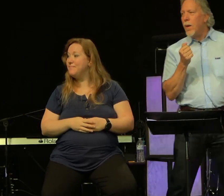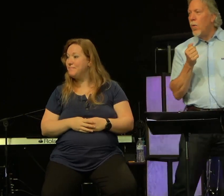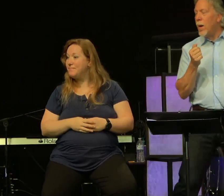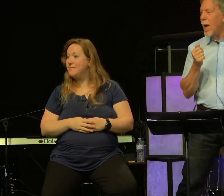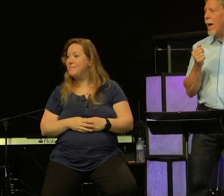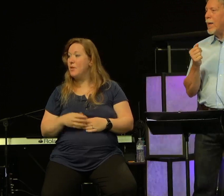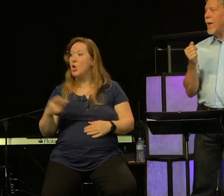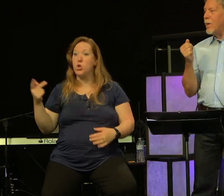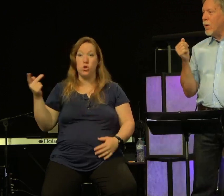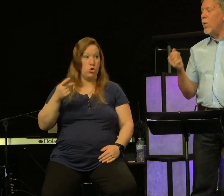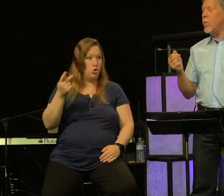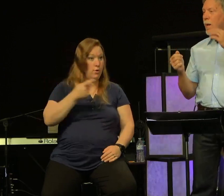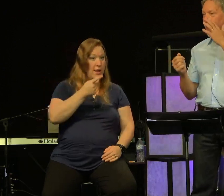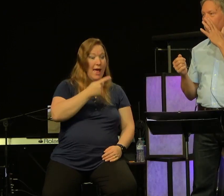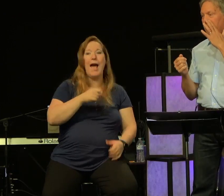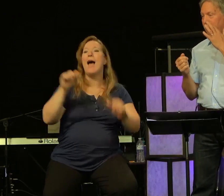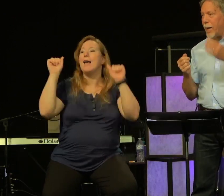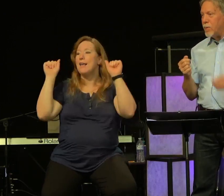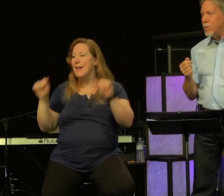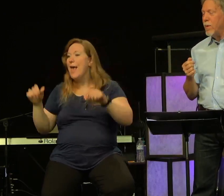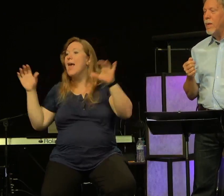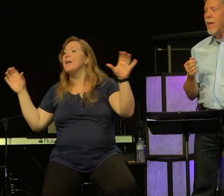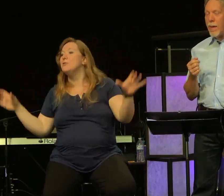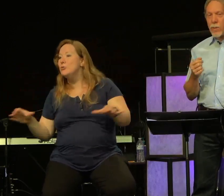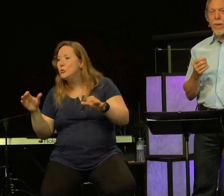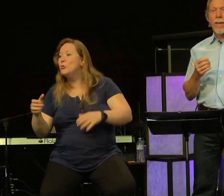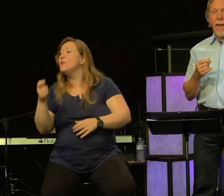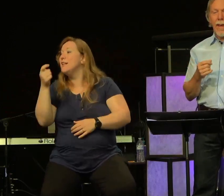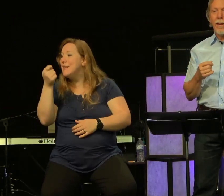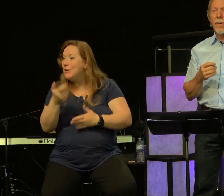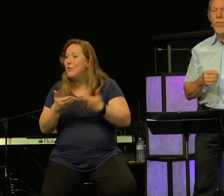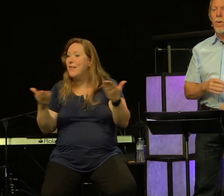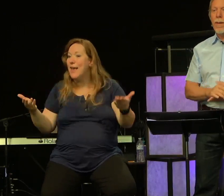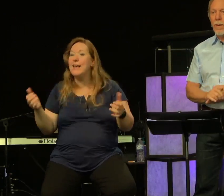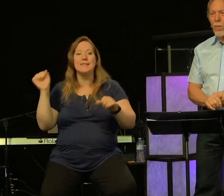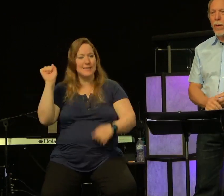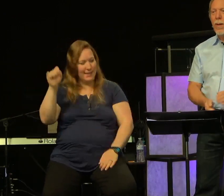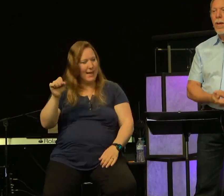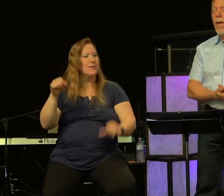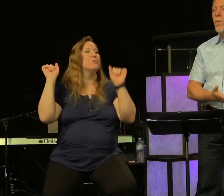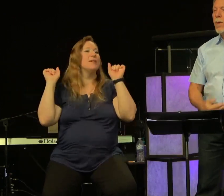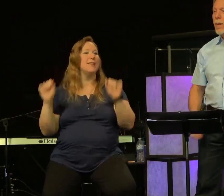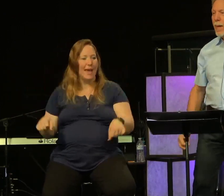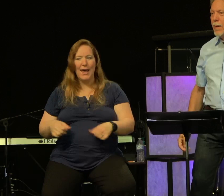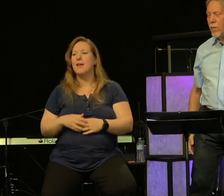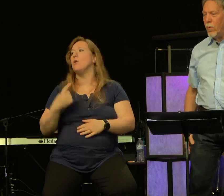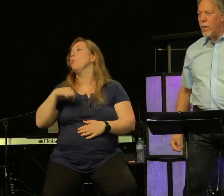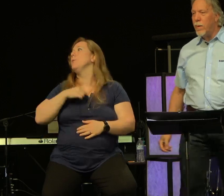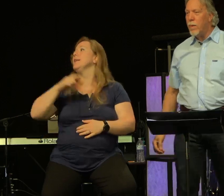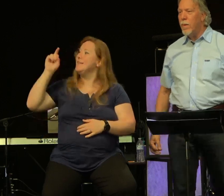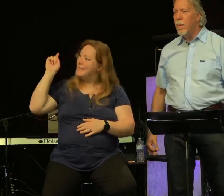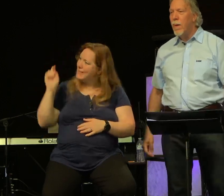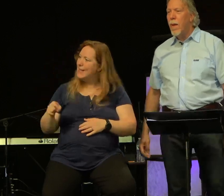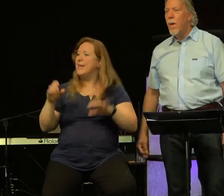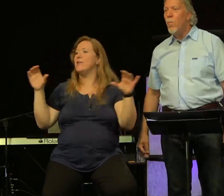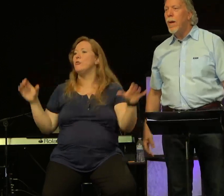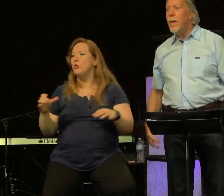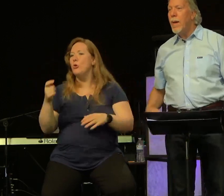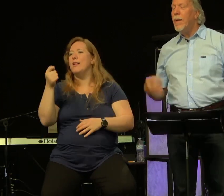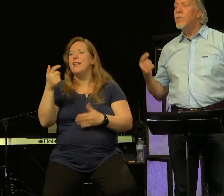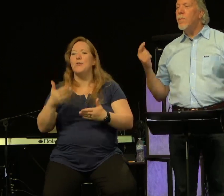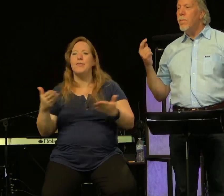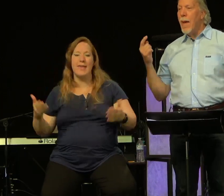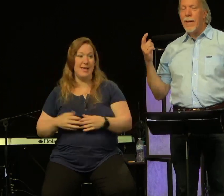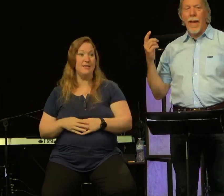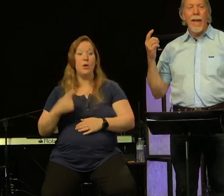And you and I can do the little things. Yes, we can. We can do it, and we need to do it. We